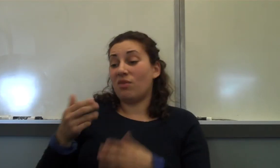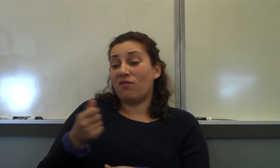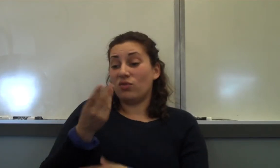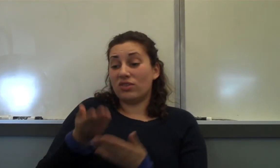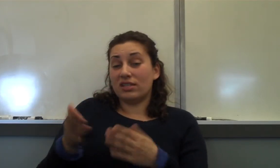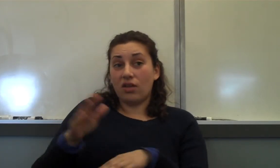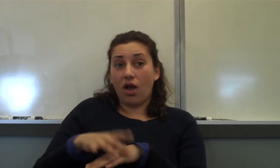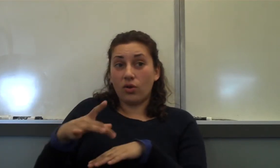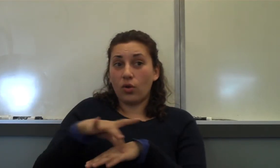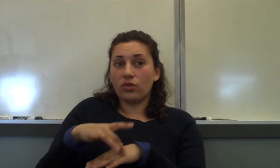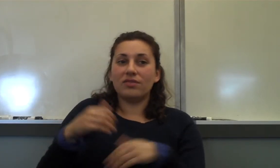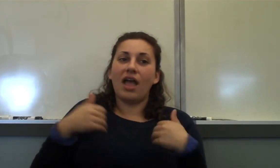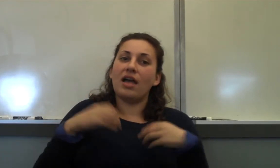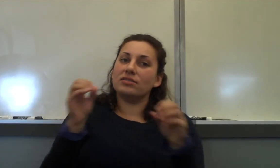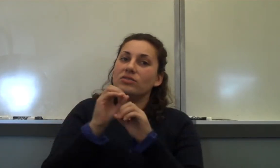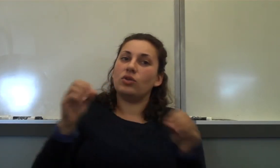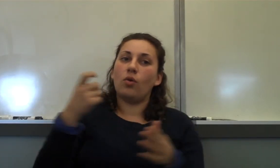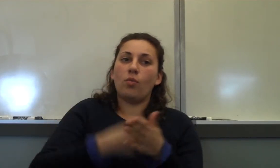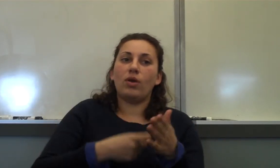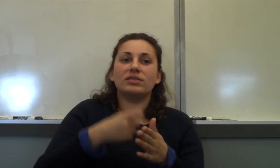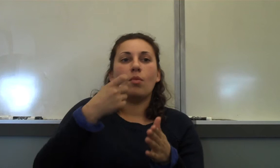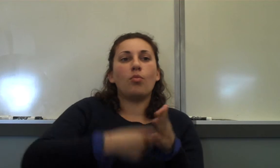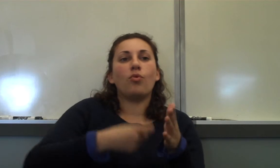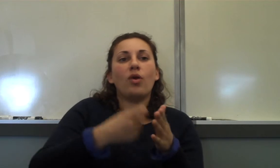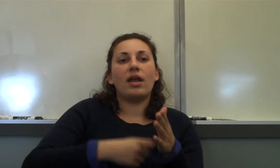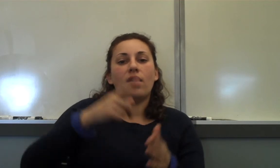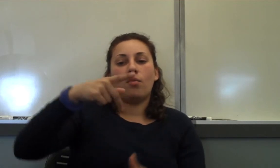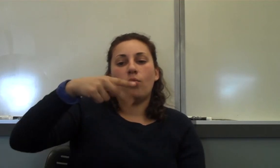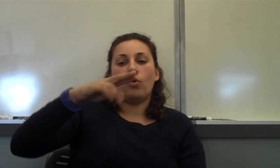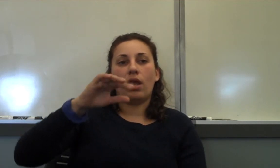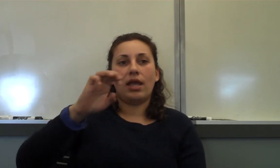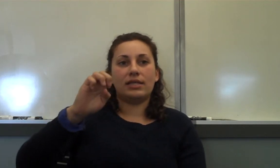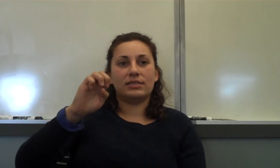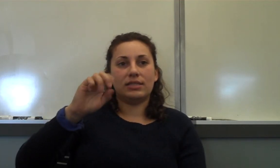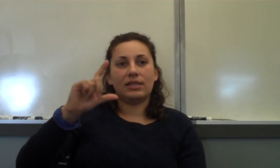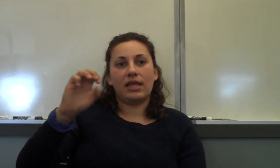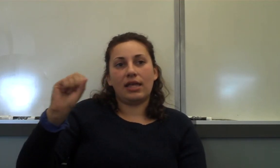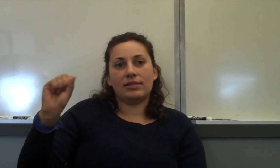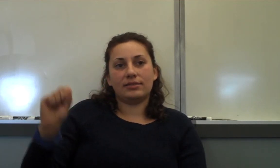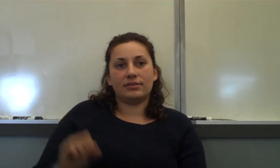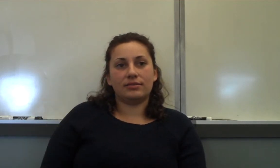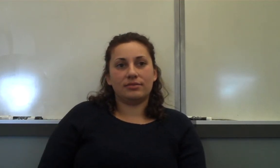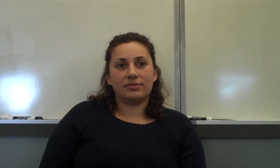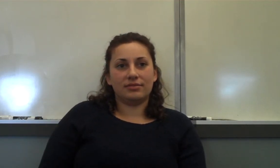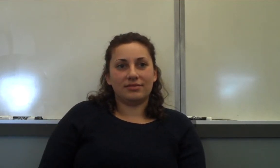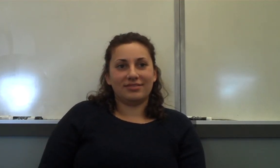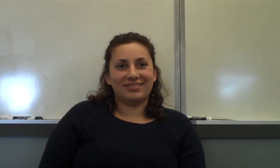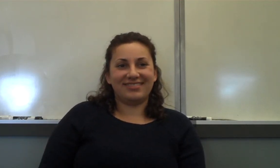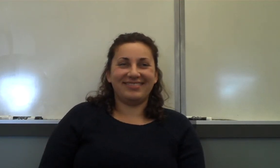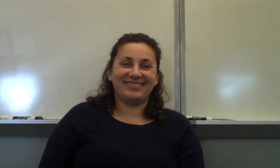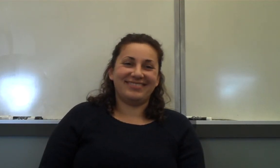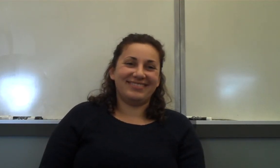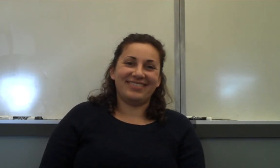is priceless. yeah. I mean, don't even ask. It's like American Express. It's not for sale. It's not for sale,